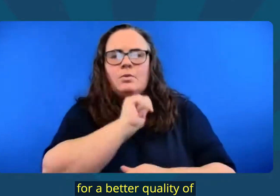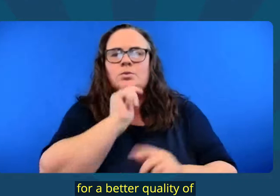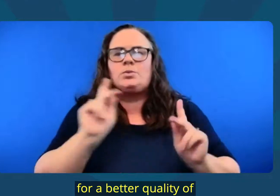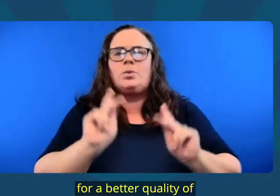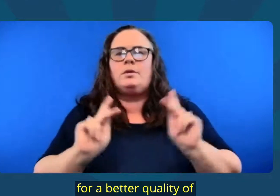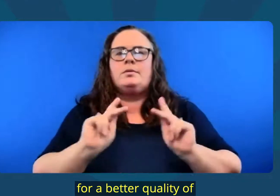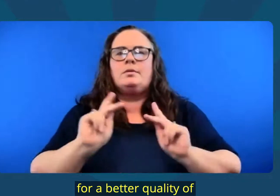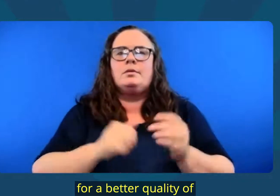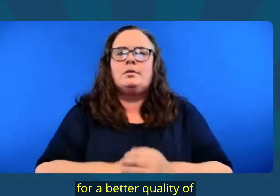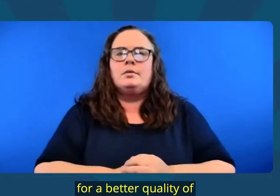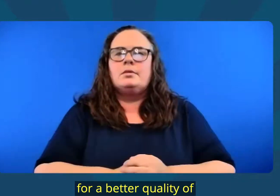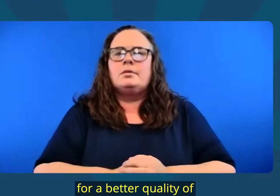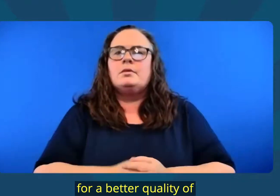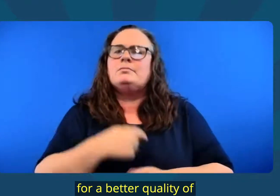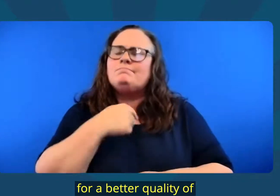Arizonans.